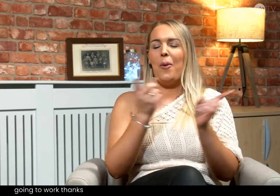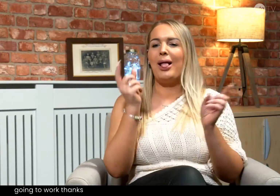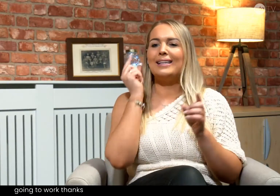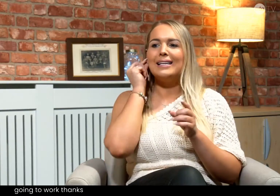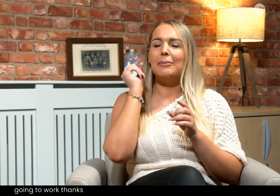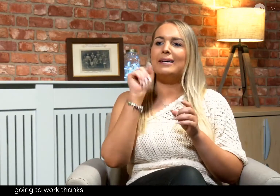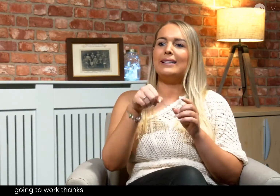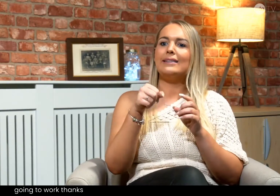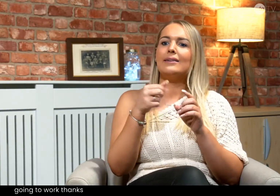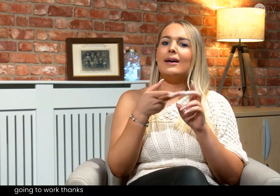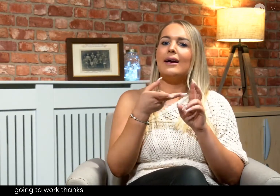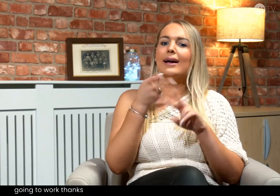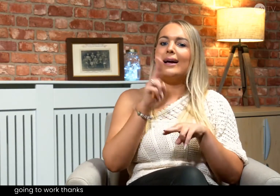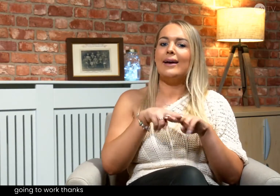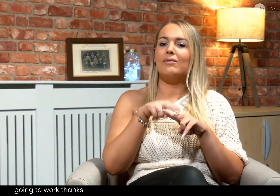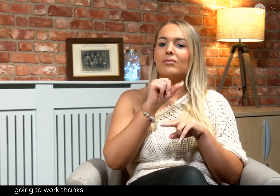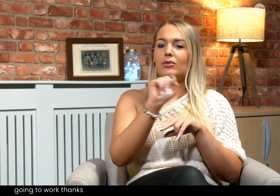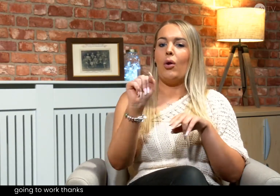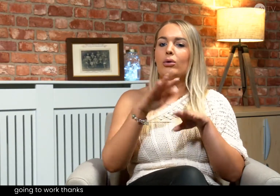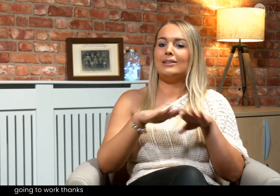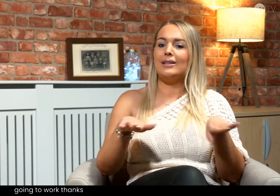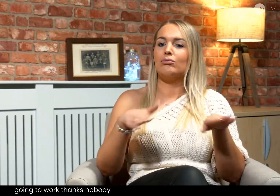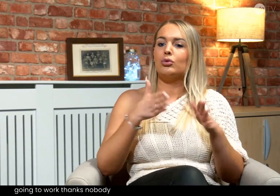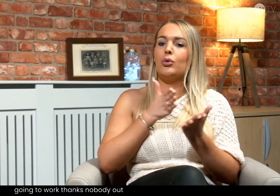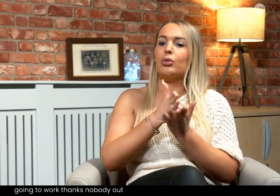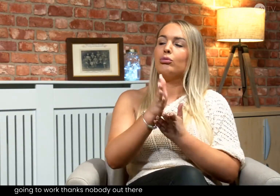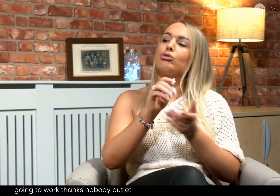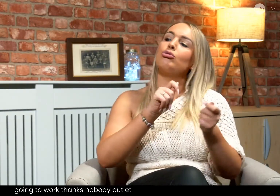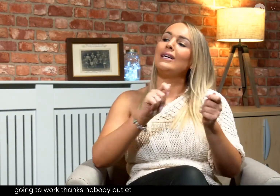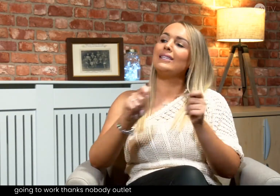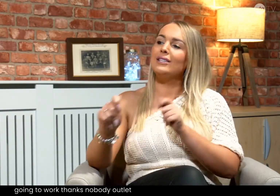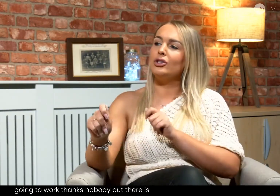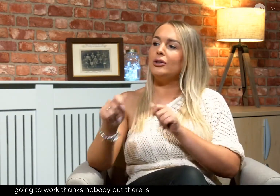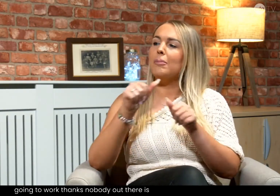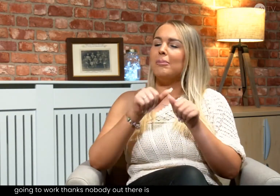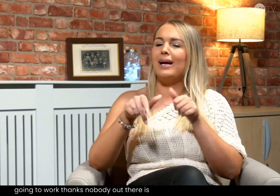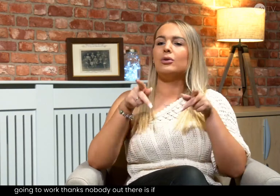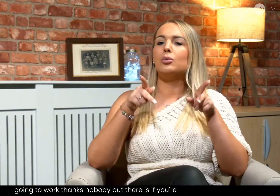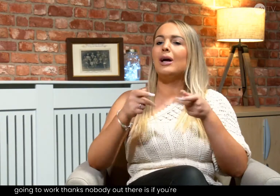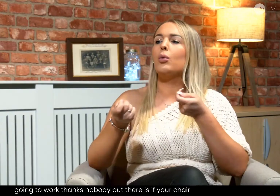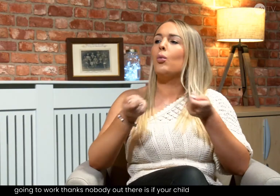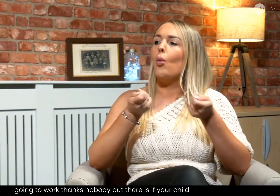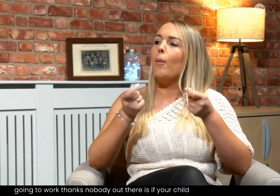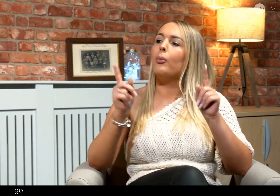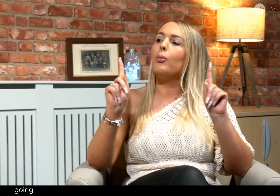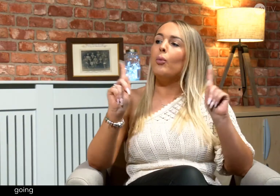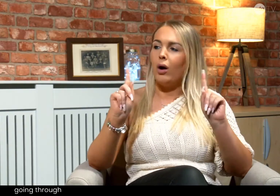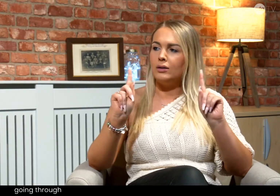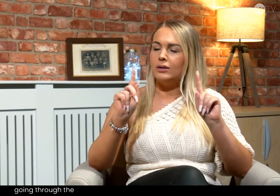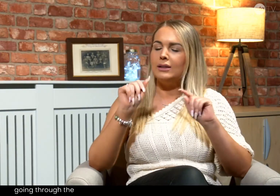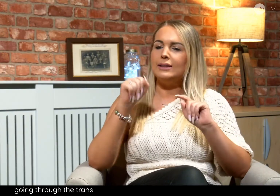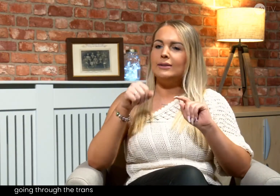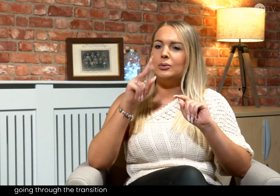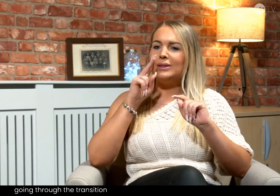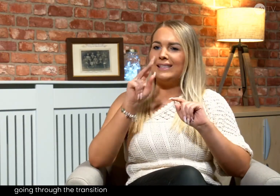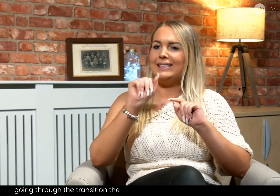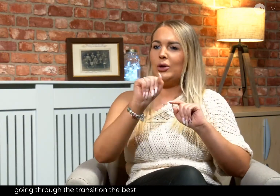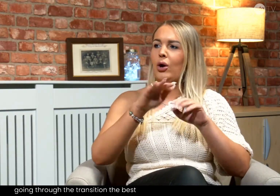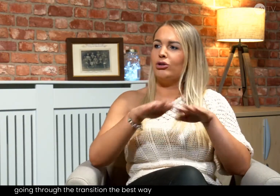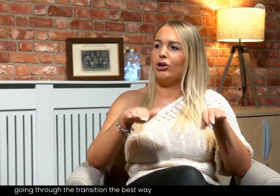tip that I will give to anybody out there, is if your child is going through the transition, the best way of coping with it is